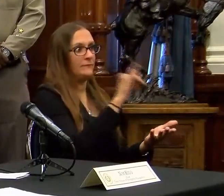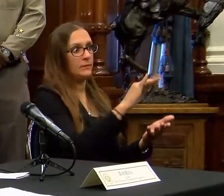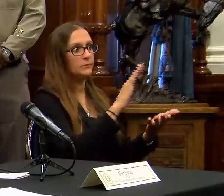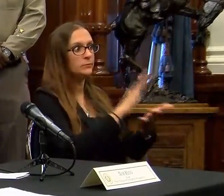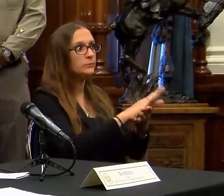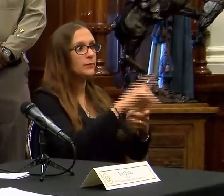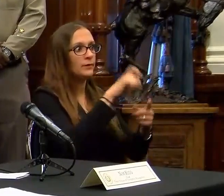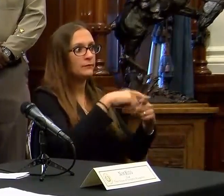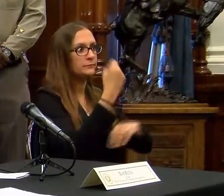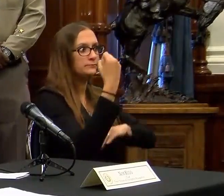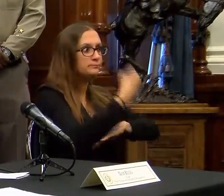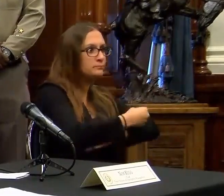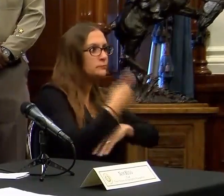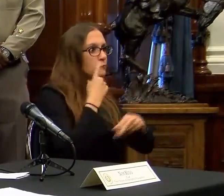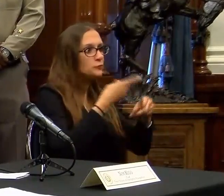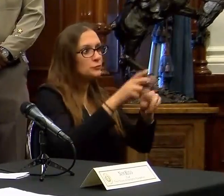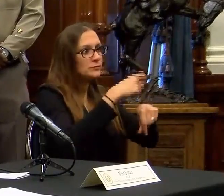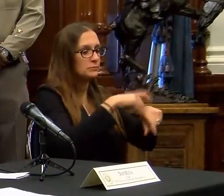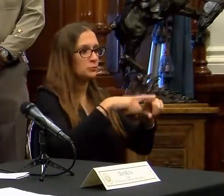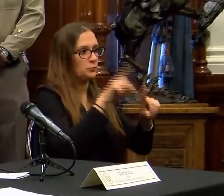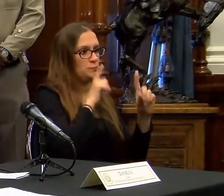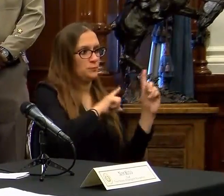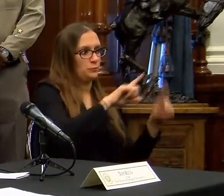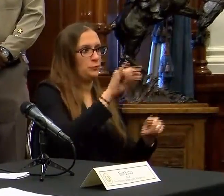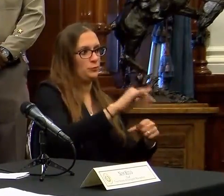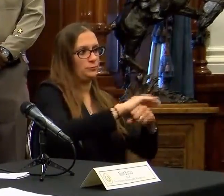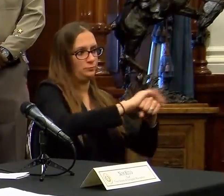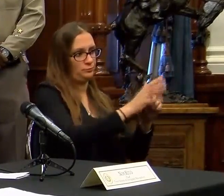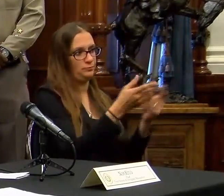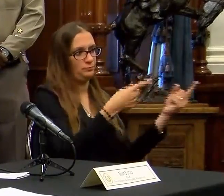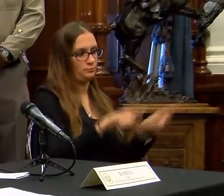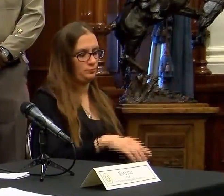down for a temporary period to respond to the coronavirus.